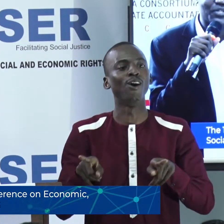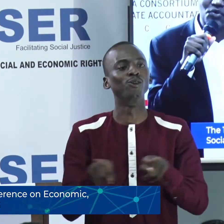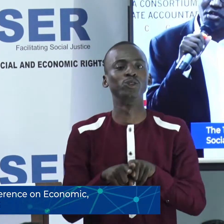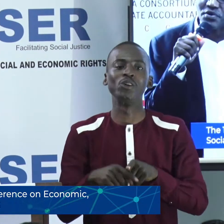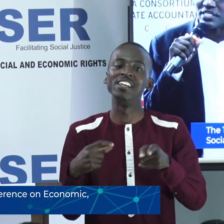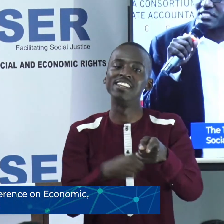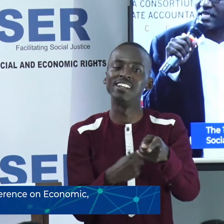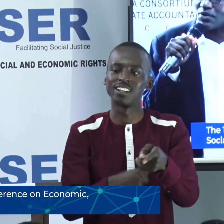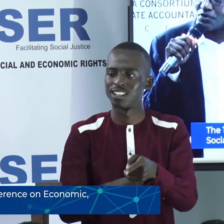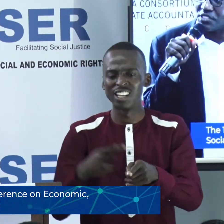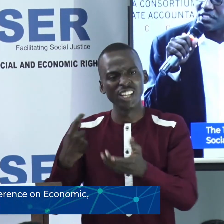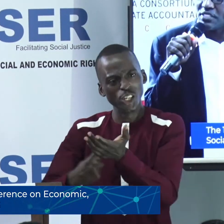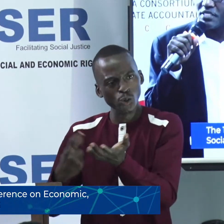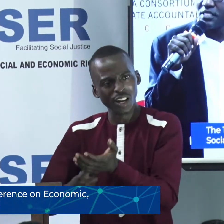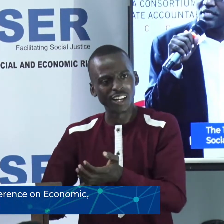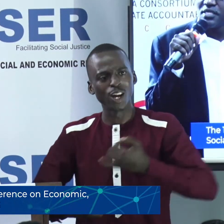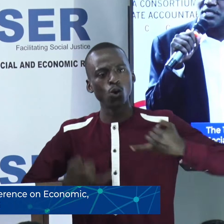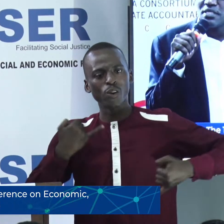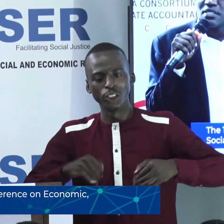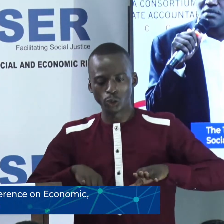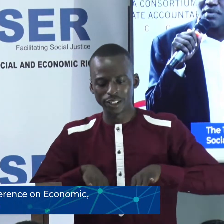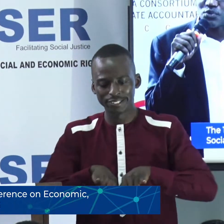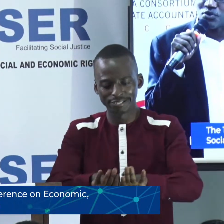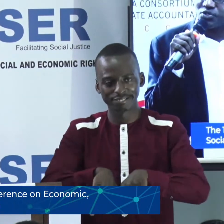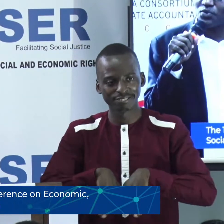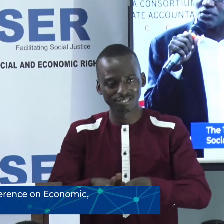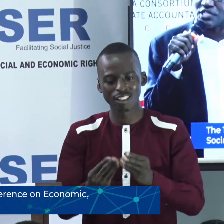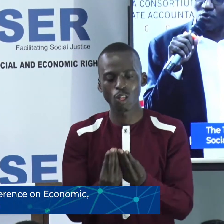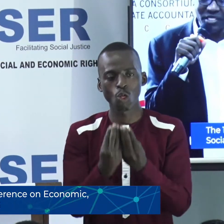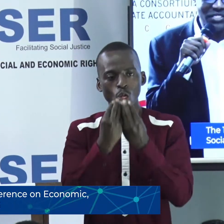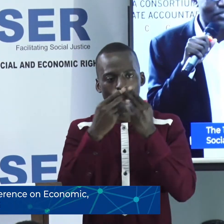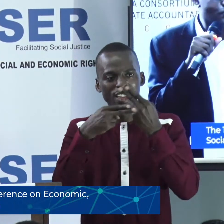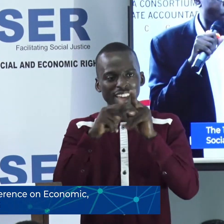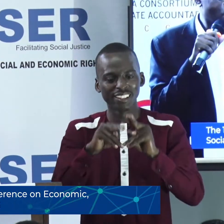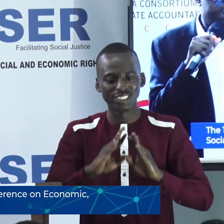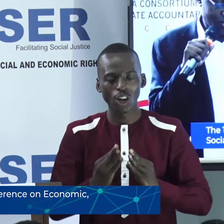We enjoy Rolex a lot, but we don't grow the wheat. So